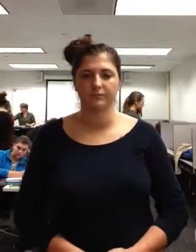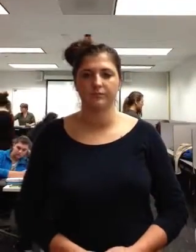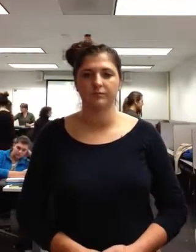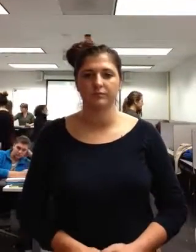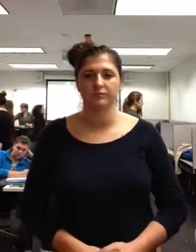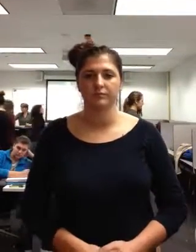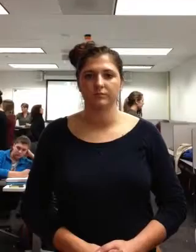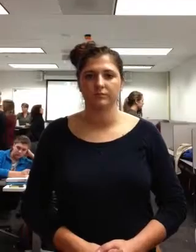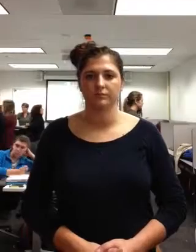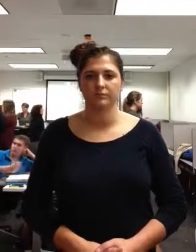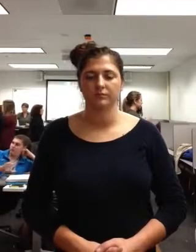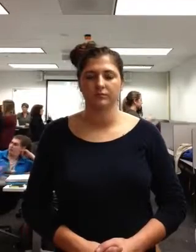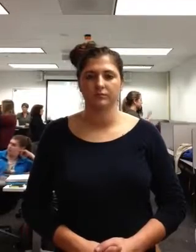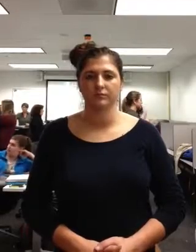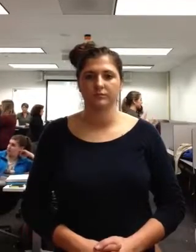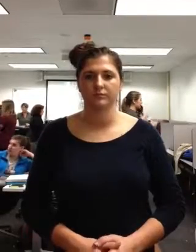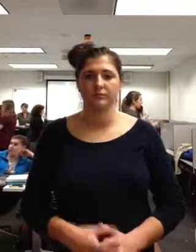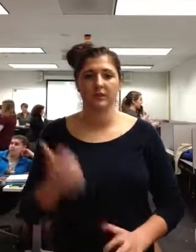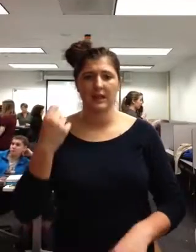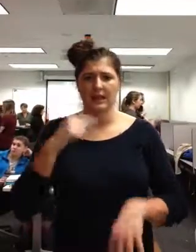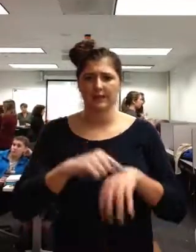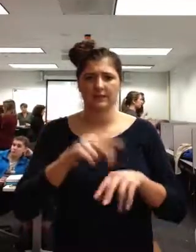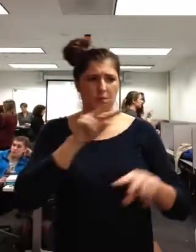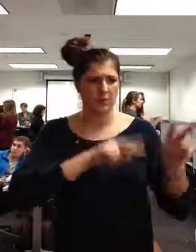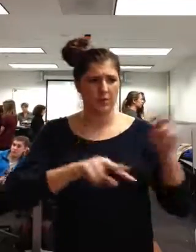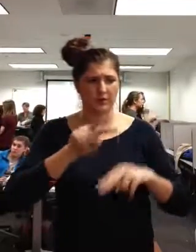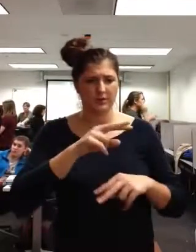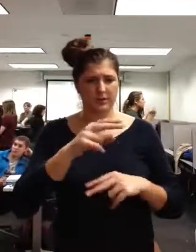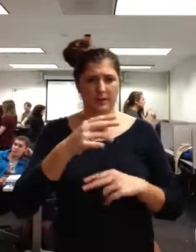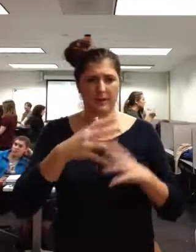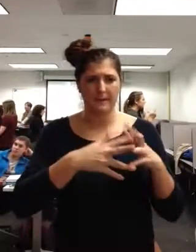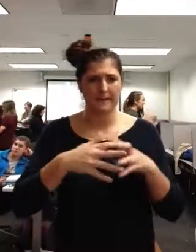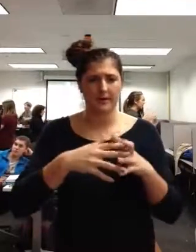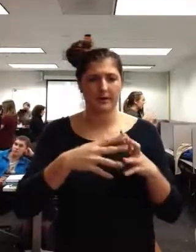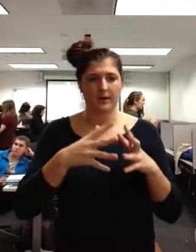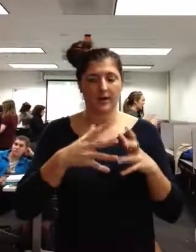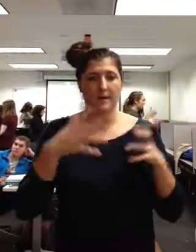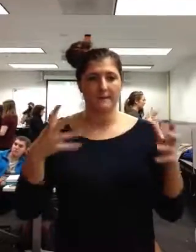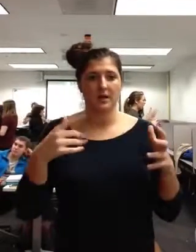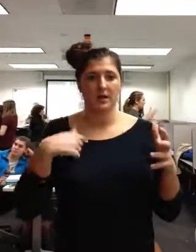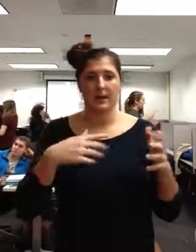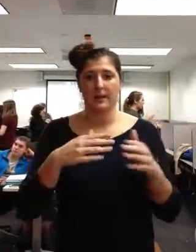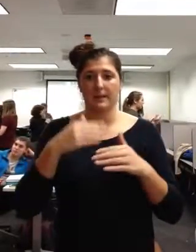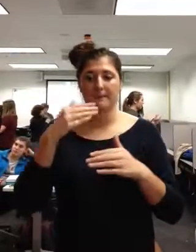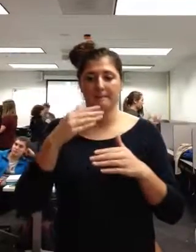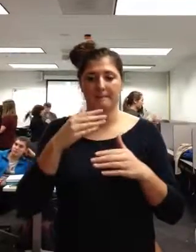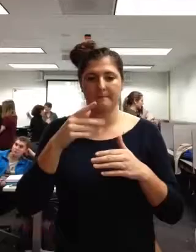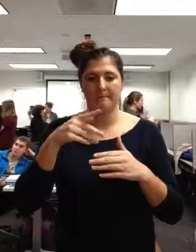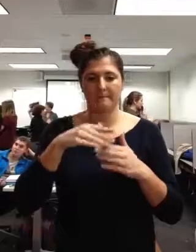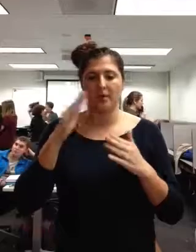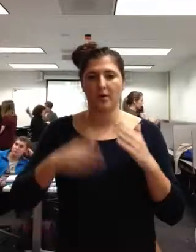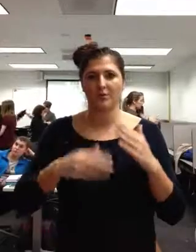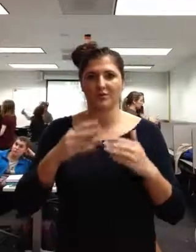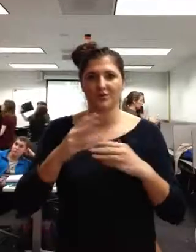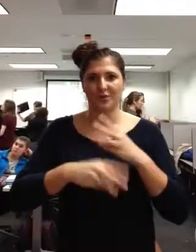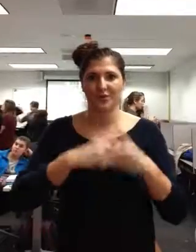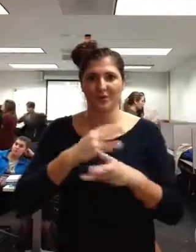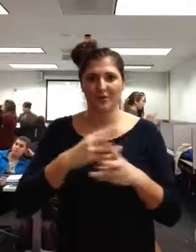Last time we looked at American abundance in the post-war world. Now let's consider the great exception to that abundance, the African-American